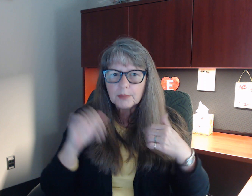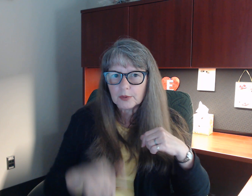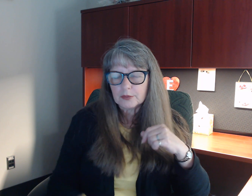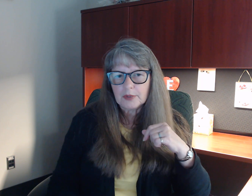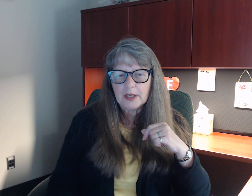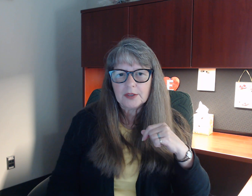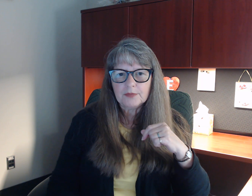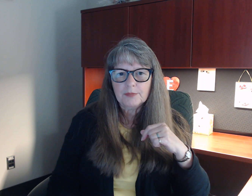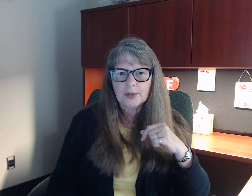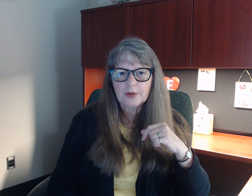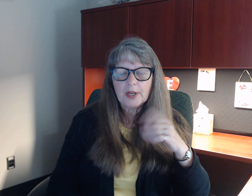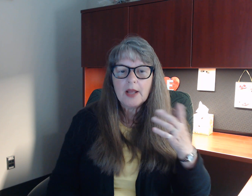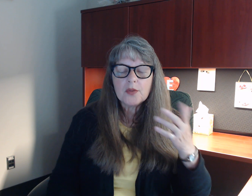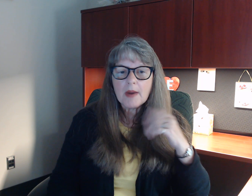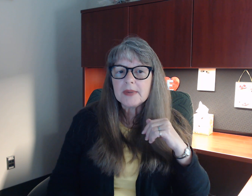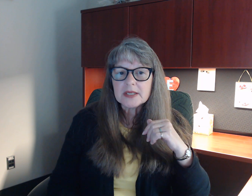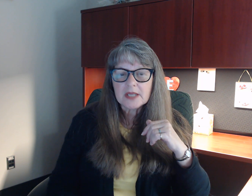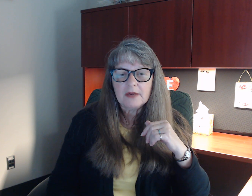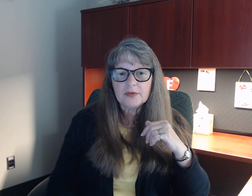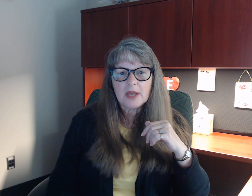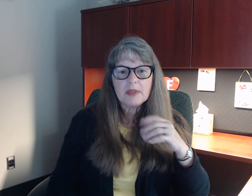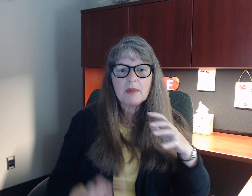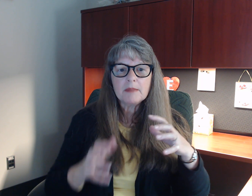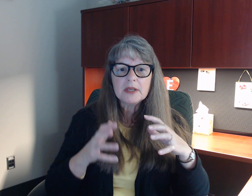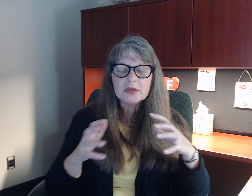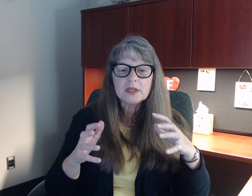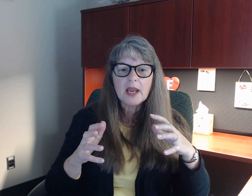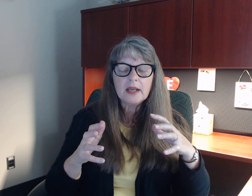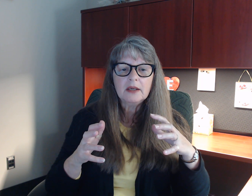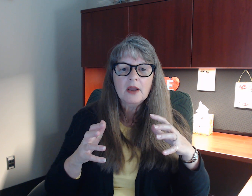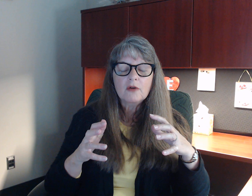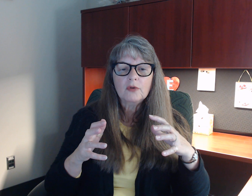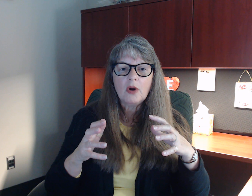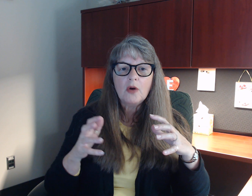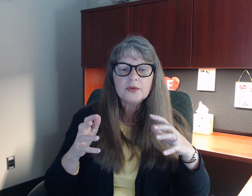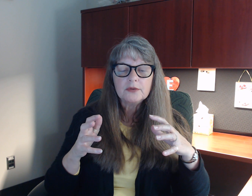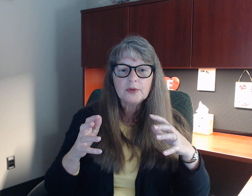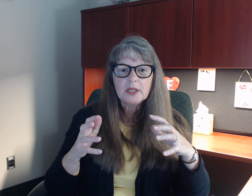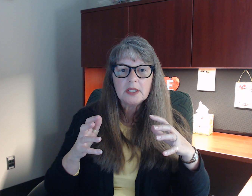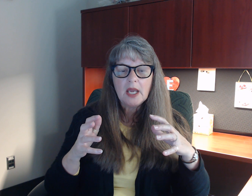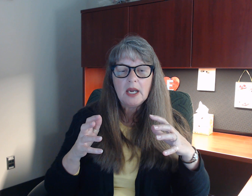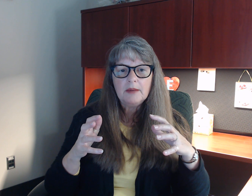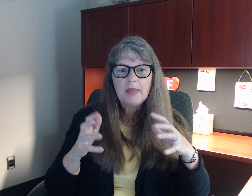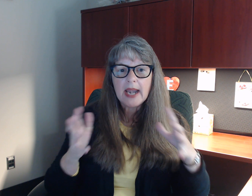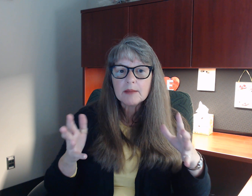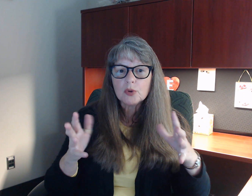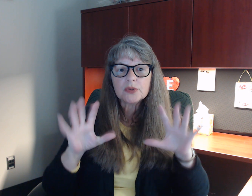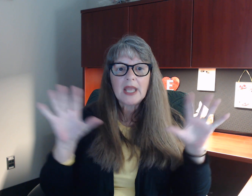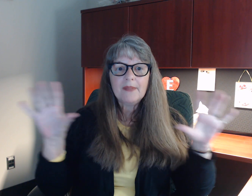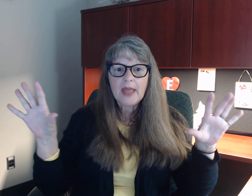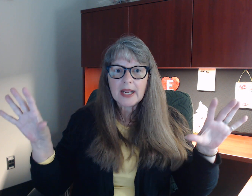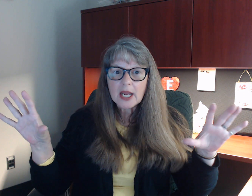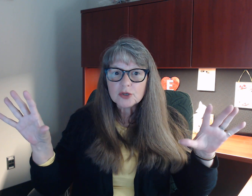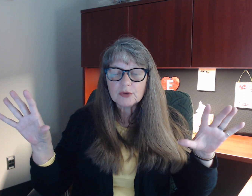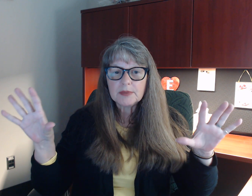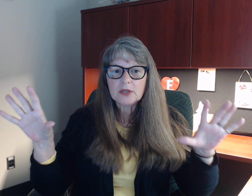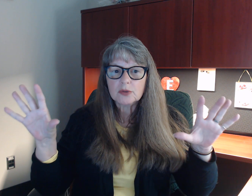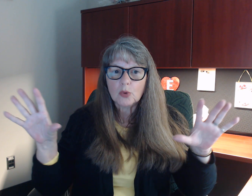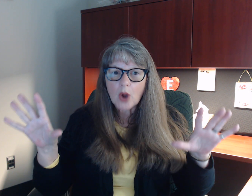kookaburra bird. There might be a sign for that. There might be a sign for all the different animals in that country because they're more